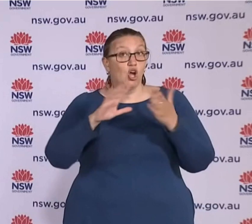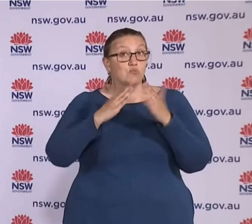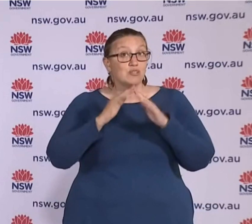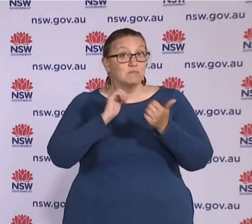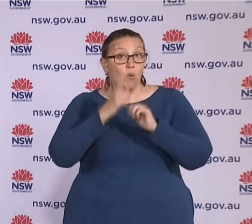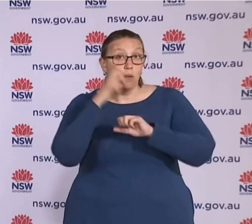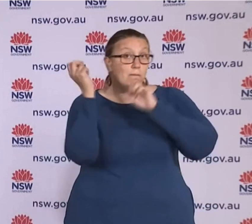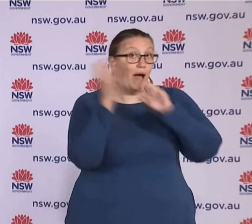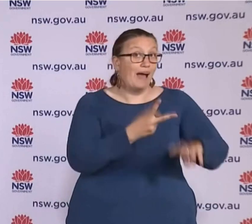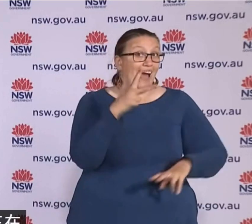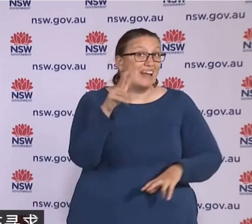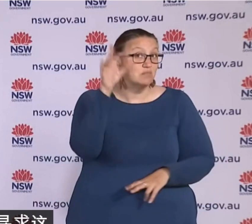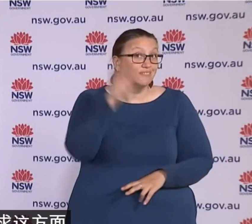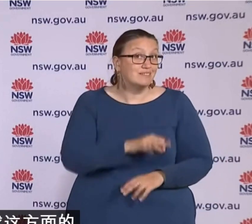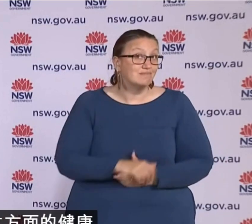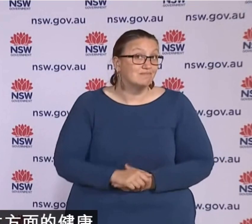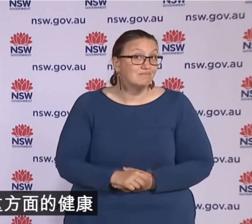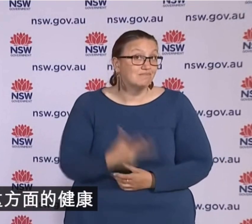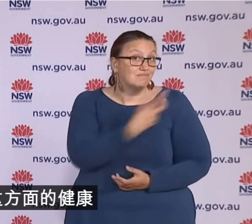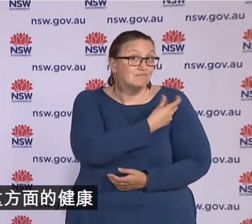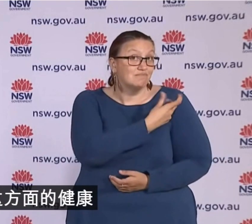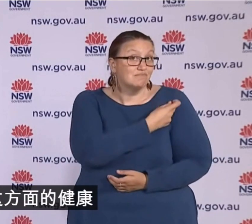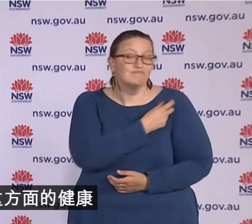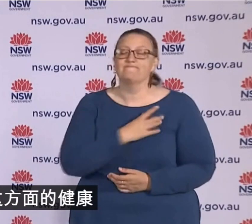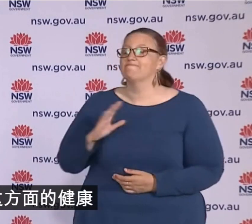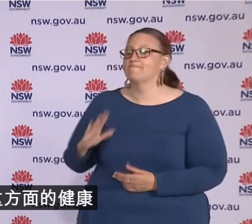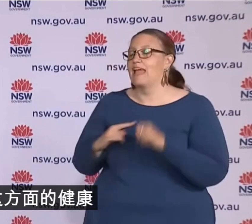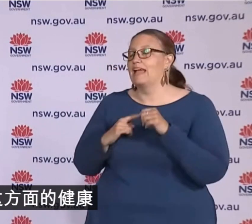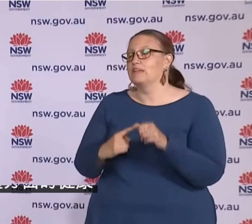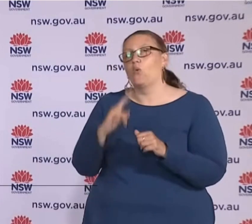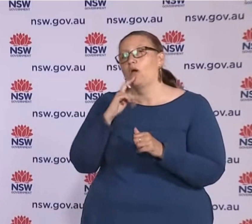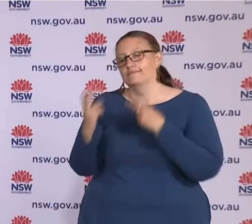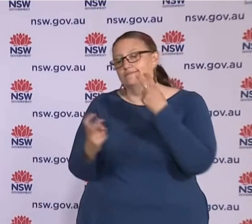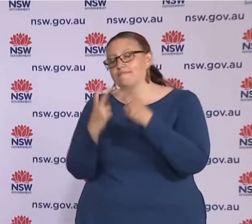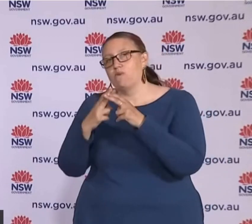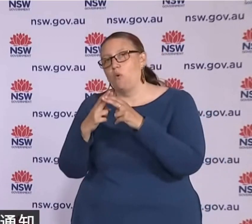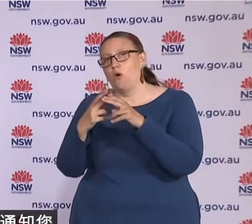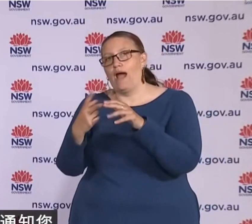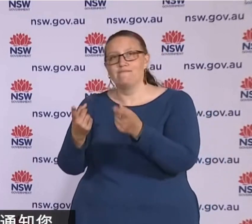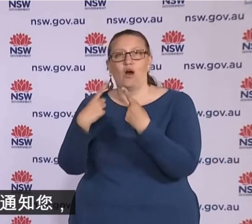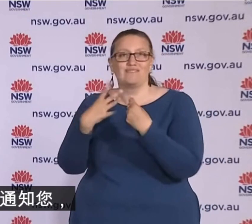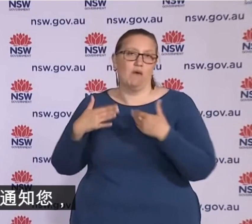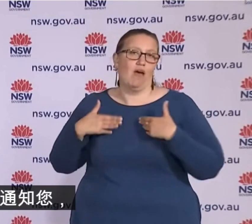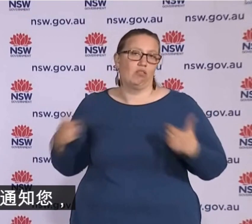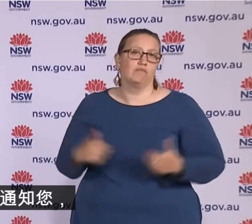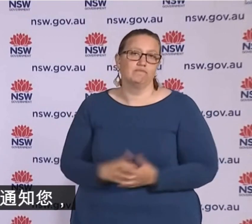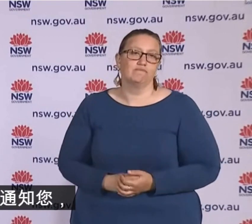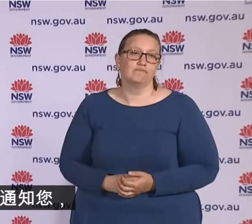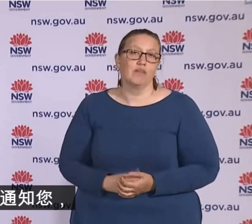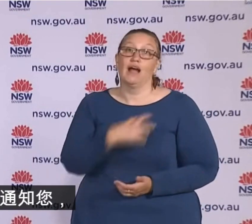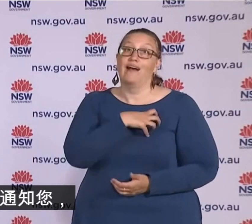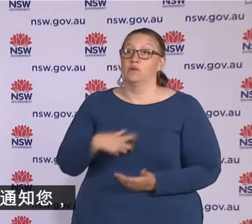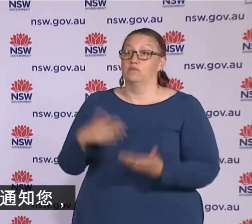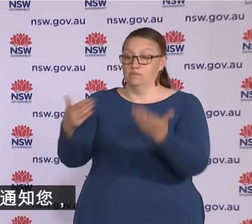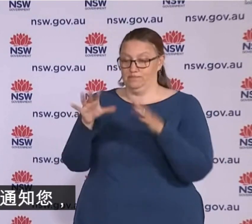be back at 80%? Oh, look, we're seeking the health advice on that, and we'll let you know as soon as we get the health advice and government considers its